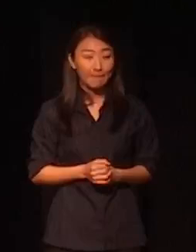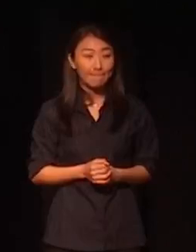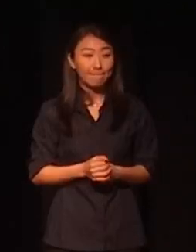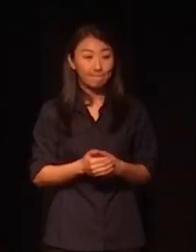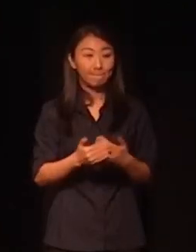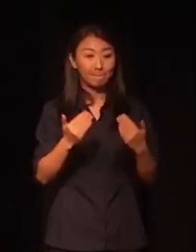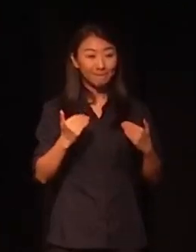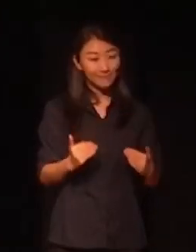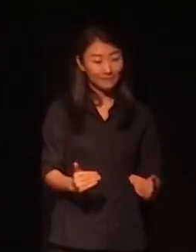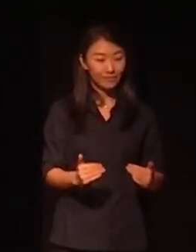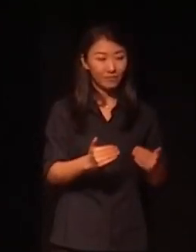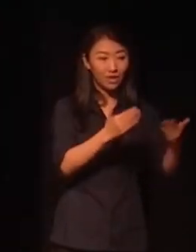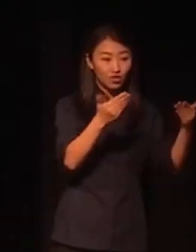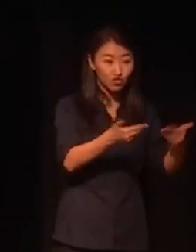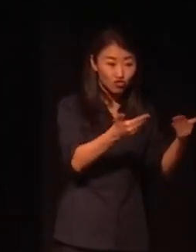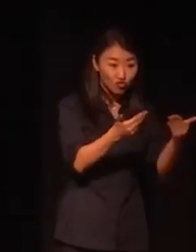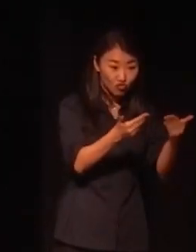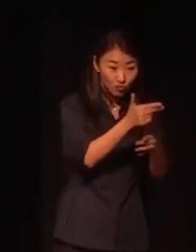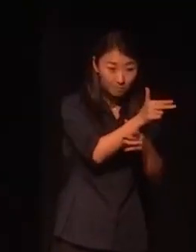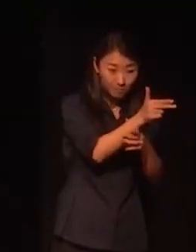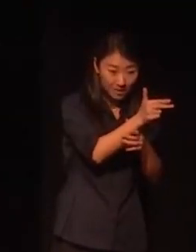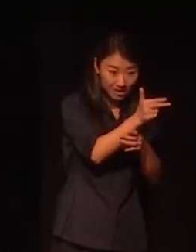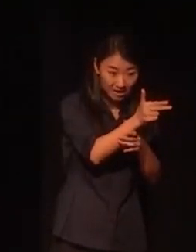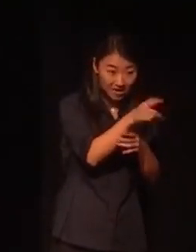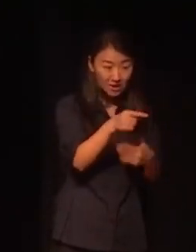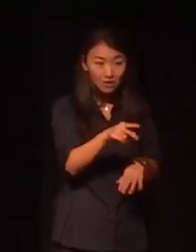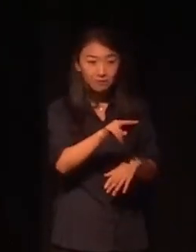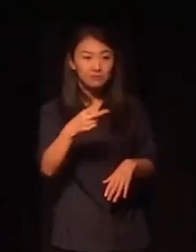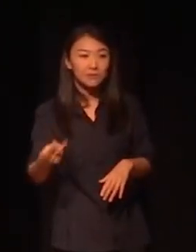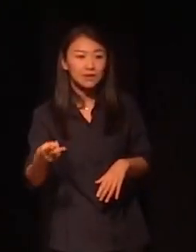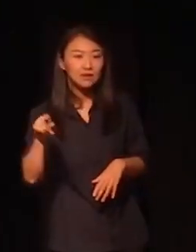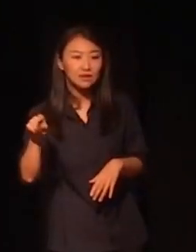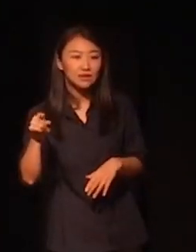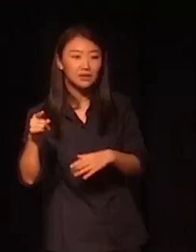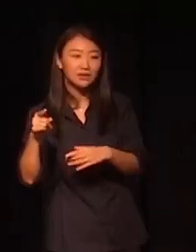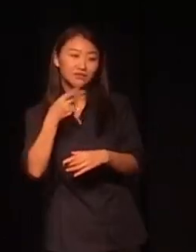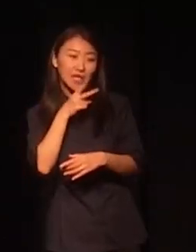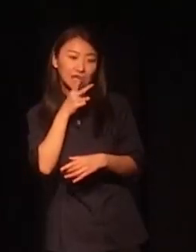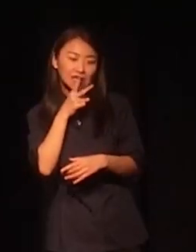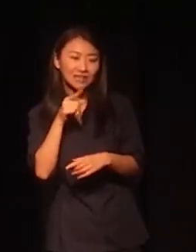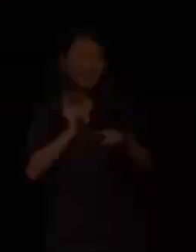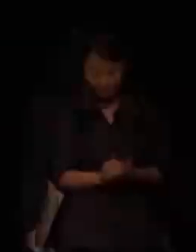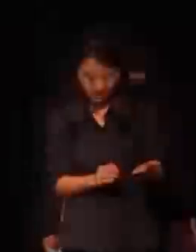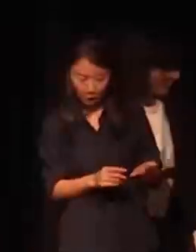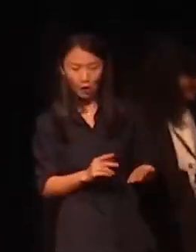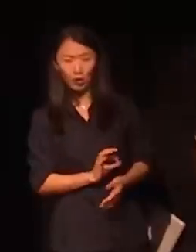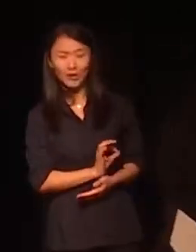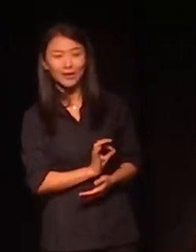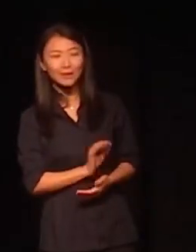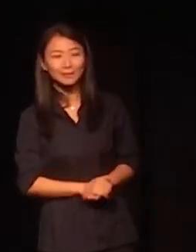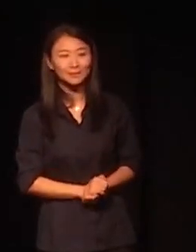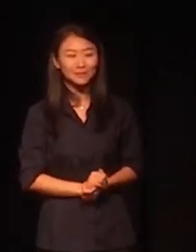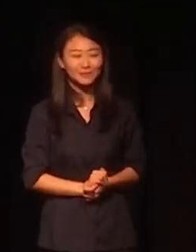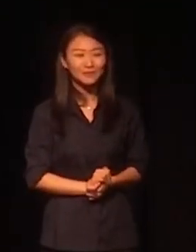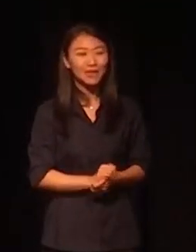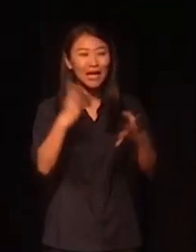translating recipes from cooking videos sometimes may not be so as difficult as it might seem. I'll go